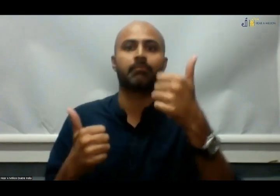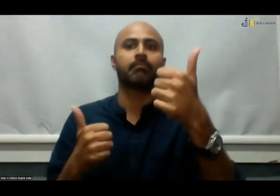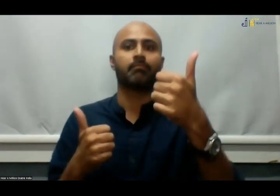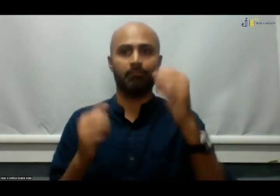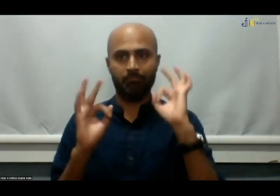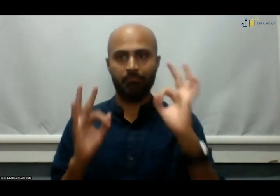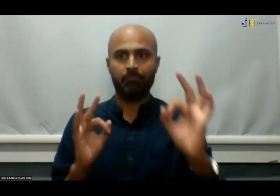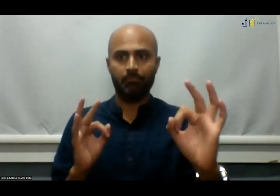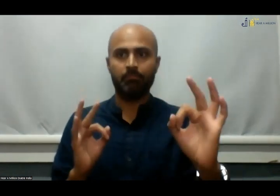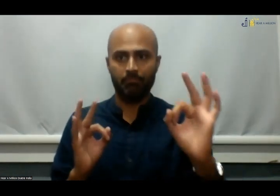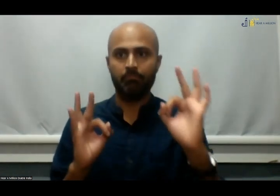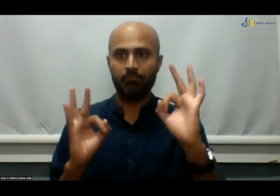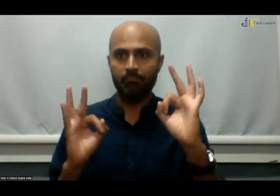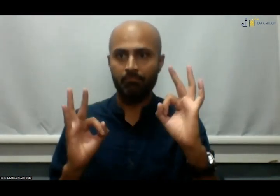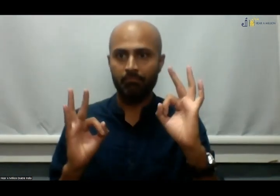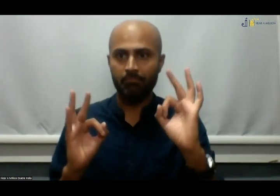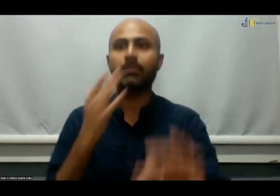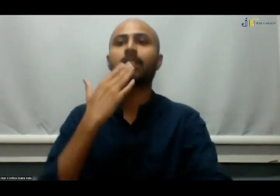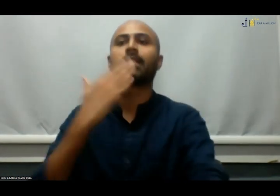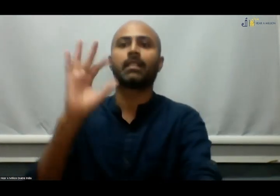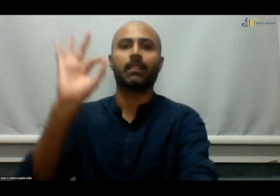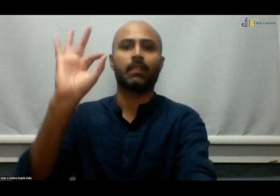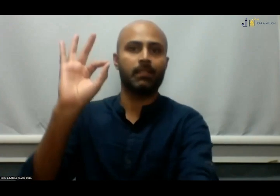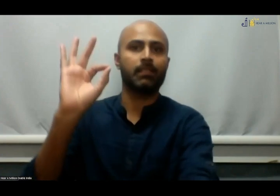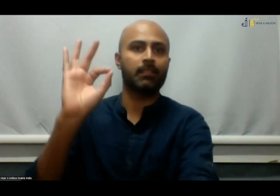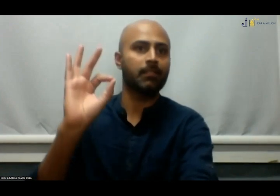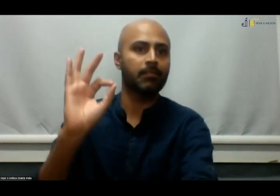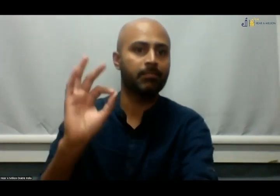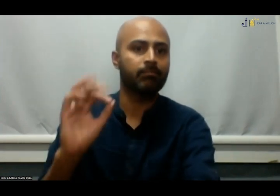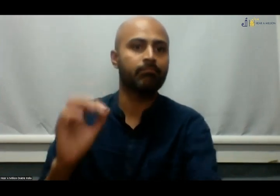My internet connection is good. Okay.